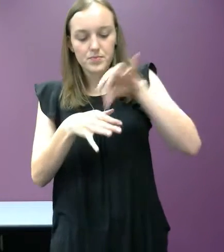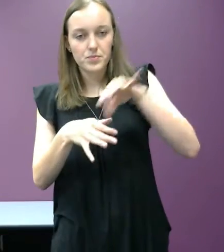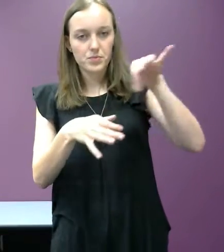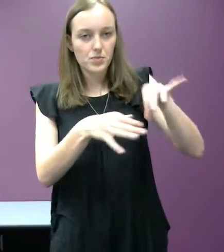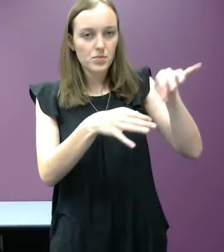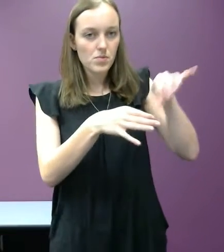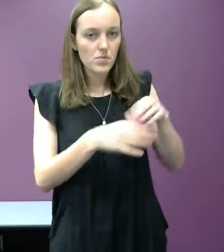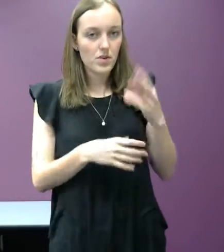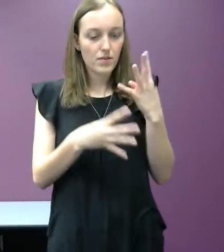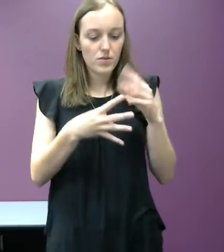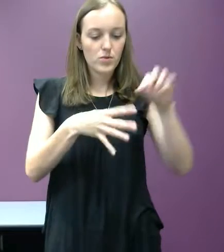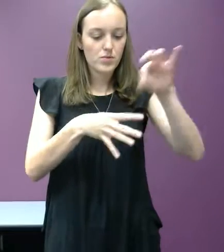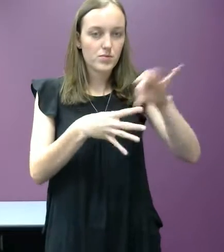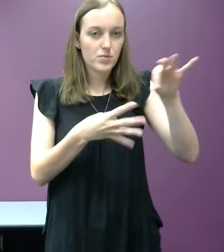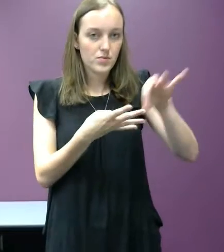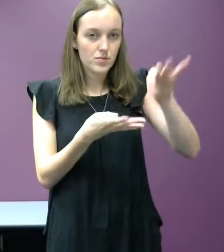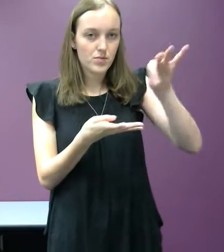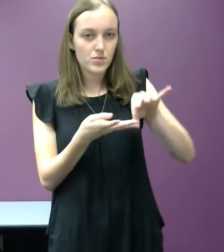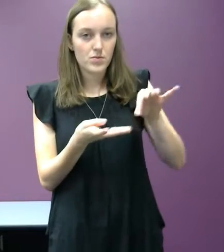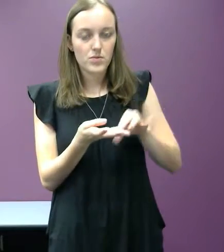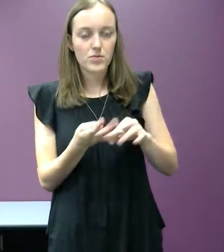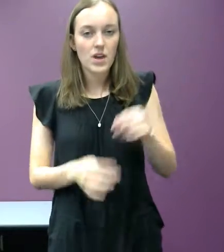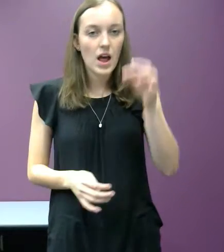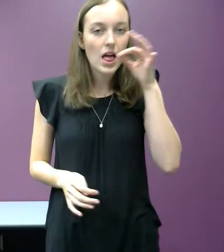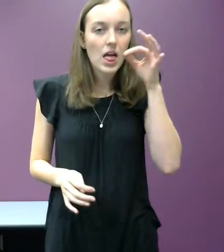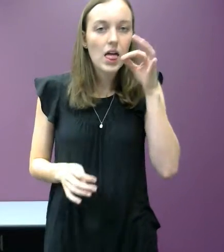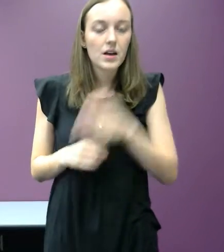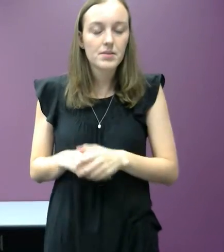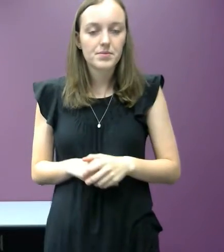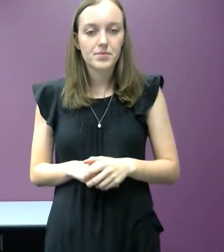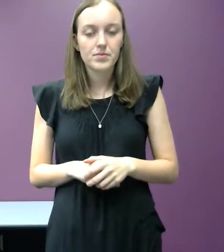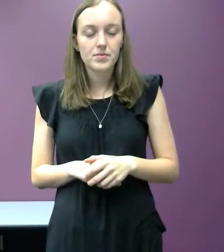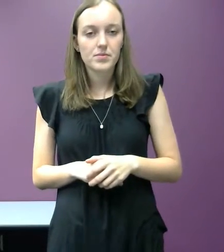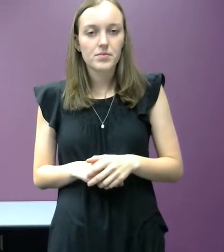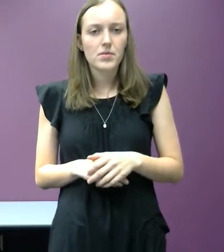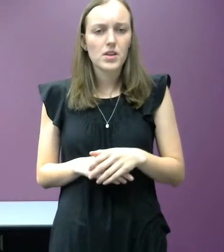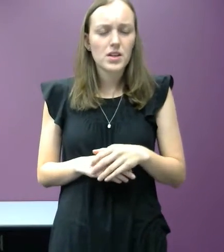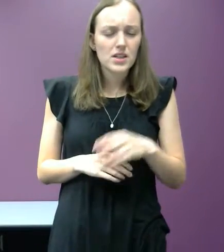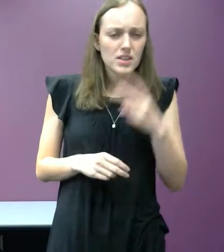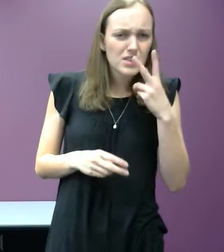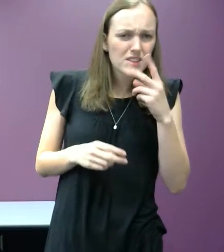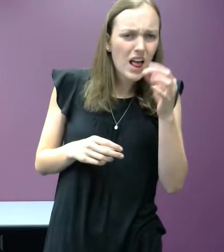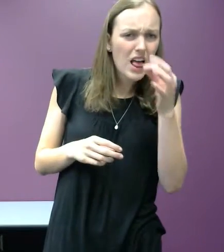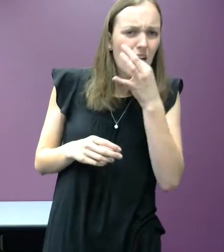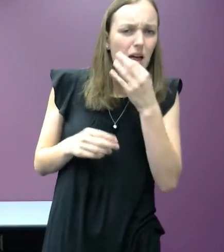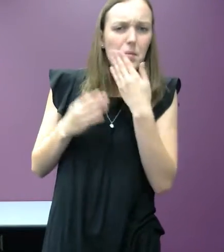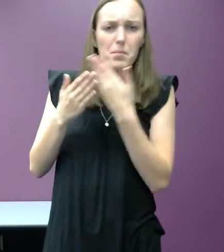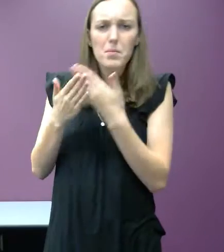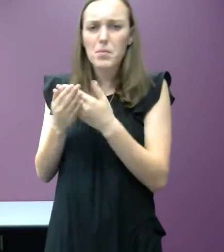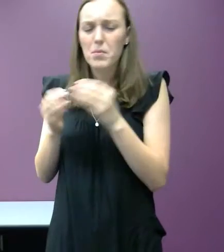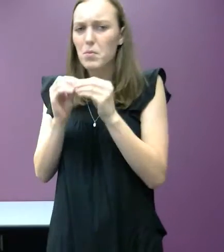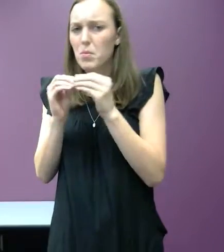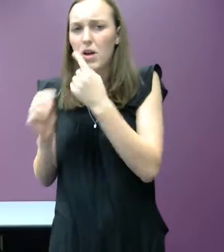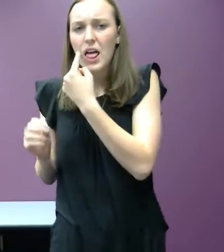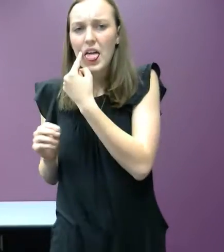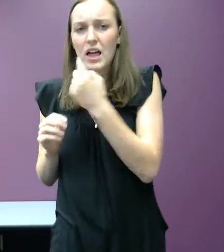tongue. Notice that you can taste it all over your tongue, but notice where you can taste it more intensely. You'll really have a surprise, I think, in